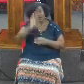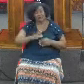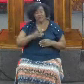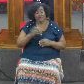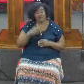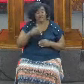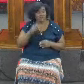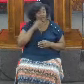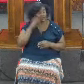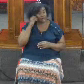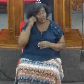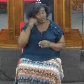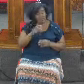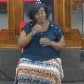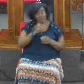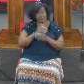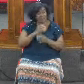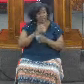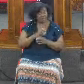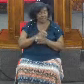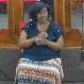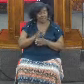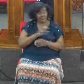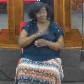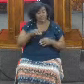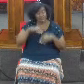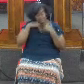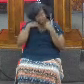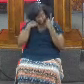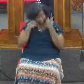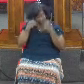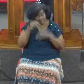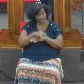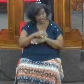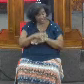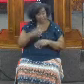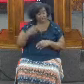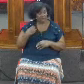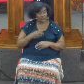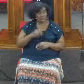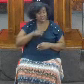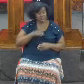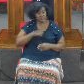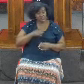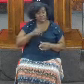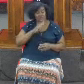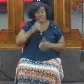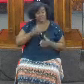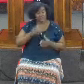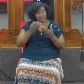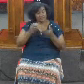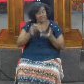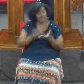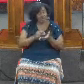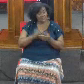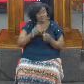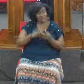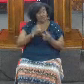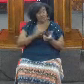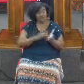room, whether you do it in your car, but we ought to be ashamed tonight of ourselves and not spreading the gospel of Jesus